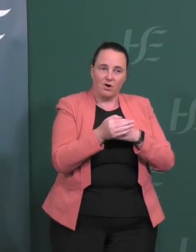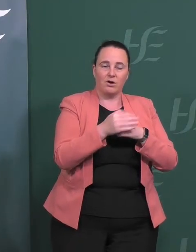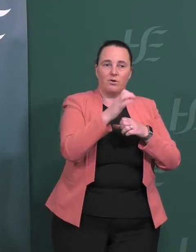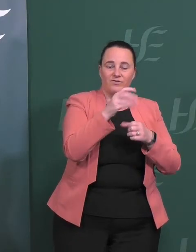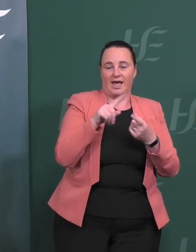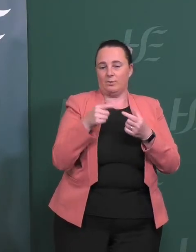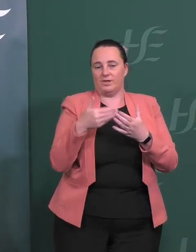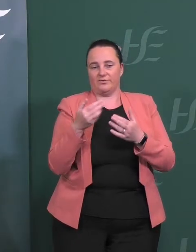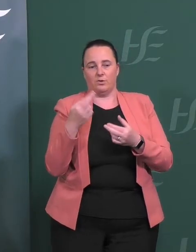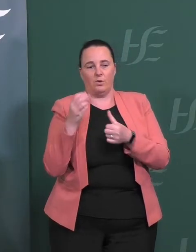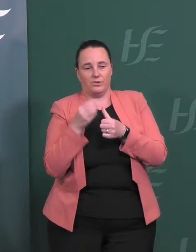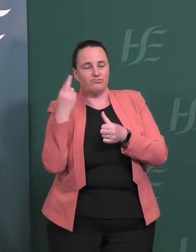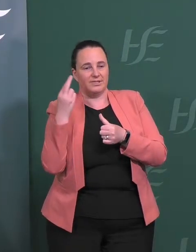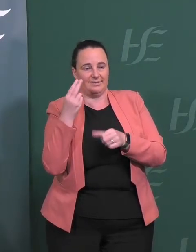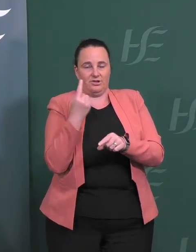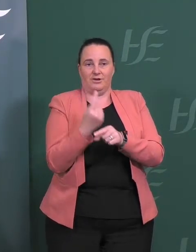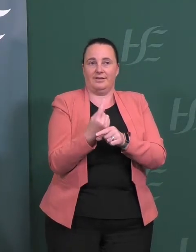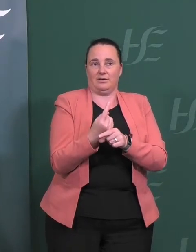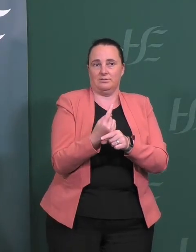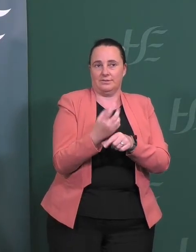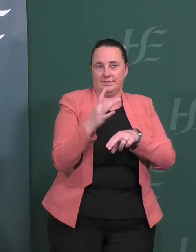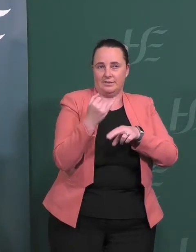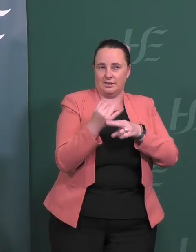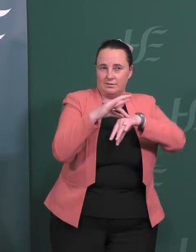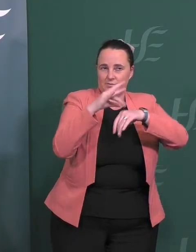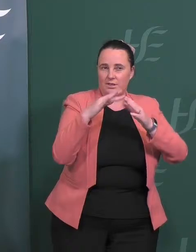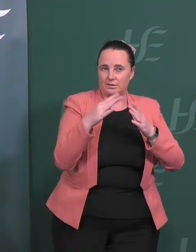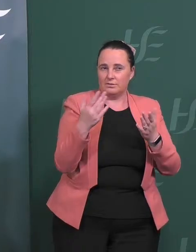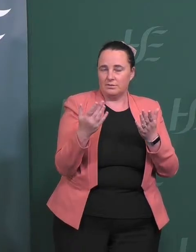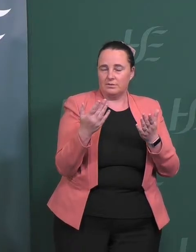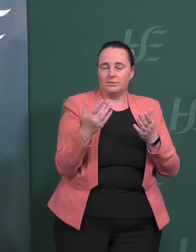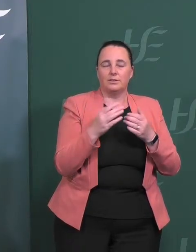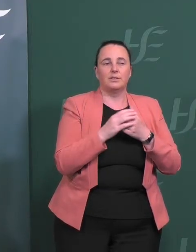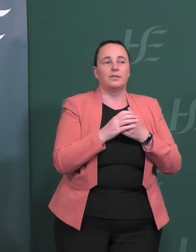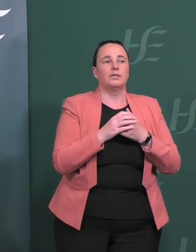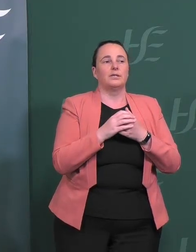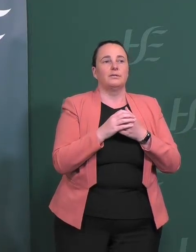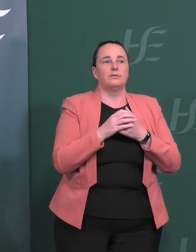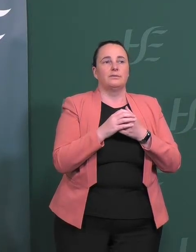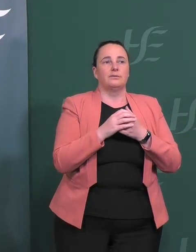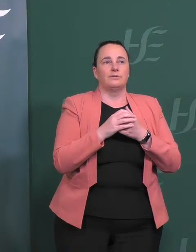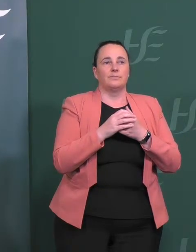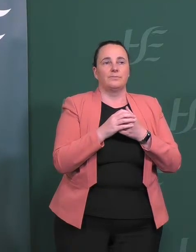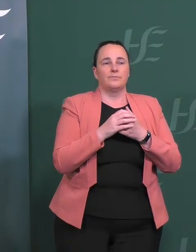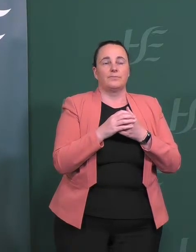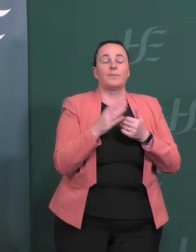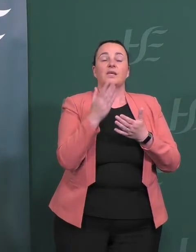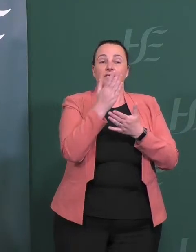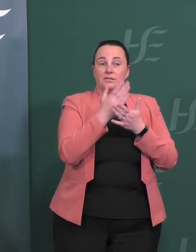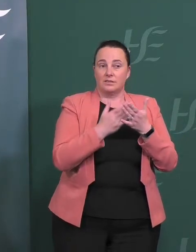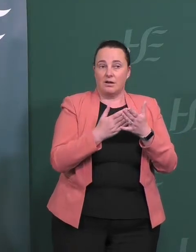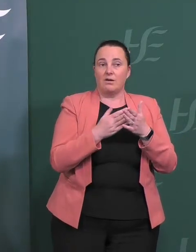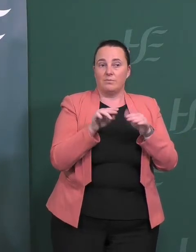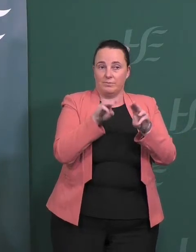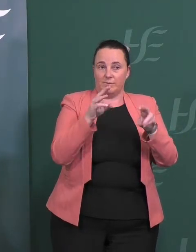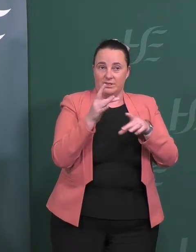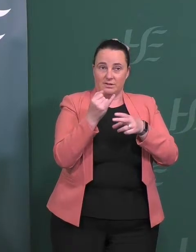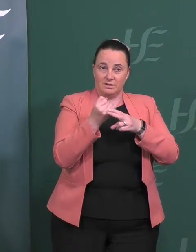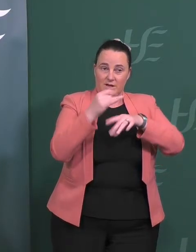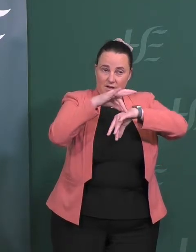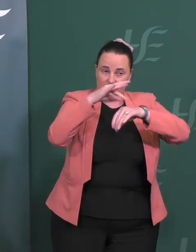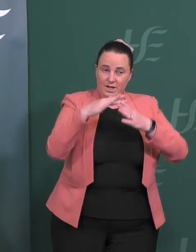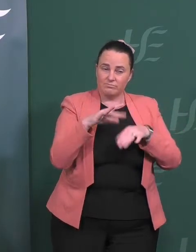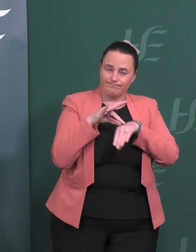identified illness or presented illness. So while many people, some people in hospital are very sick